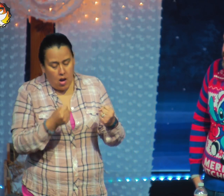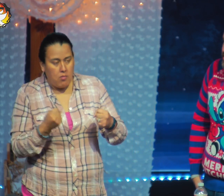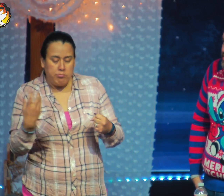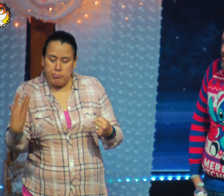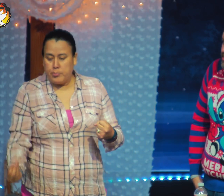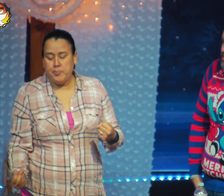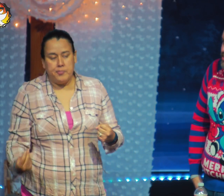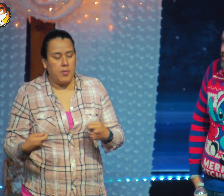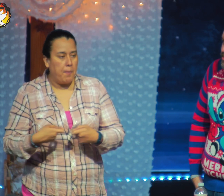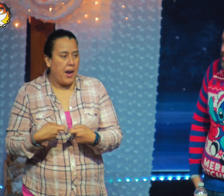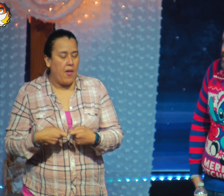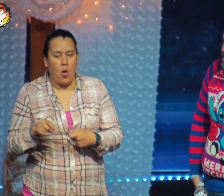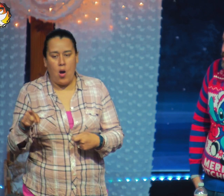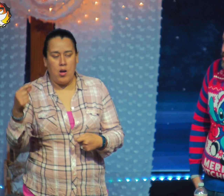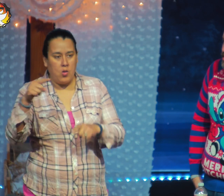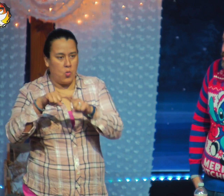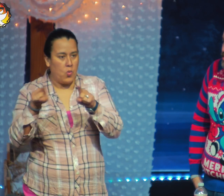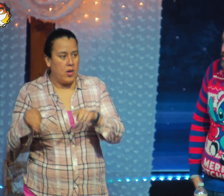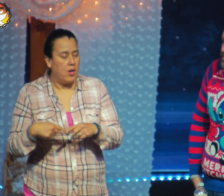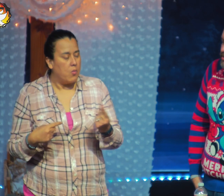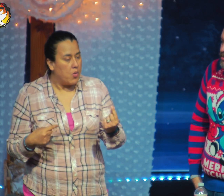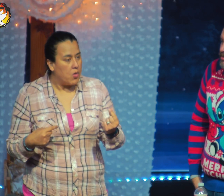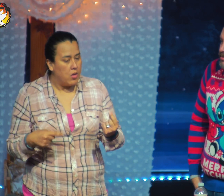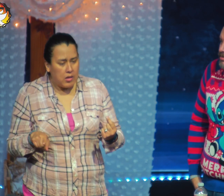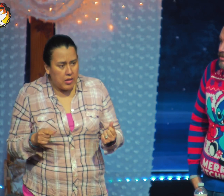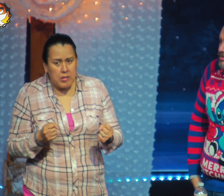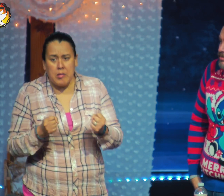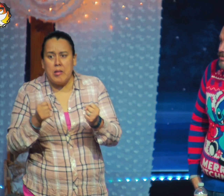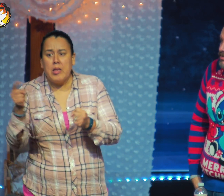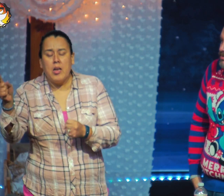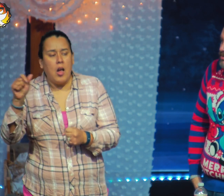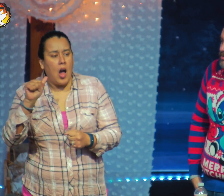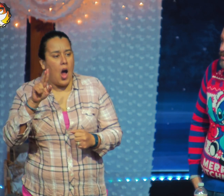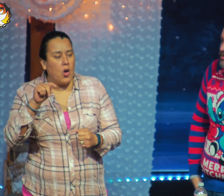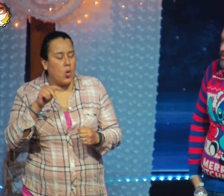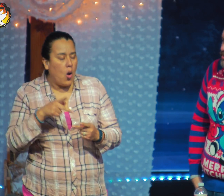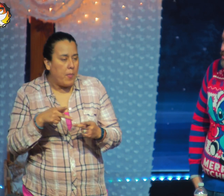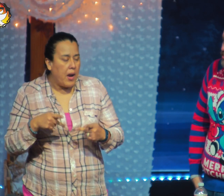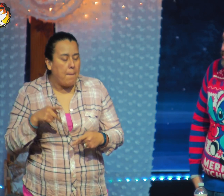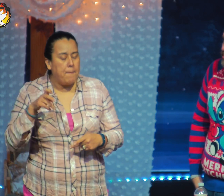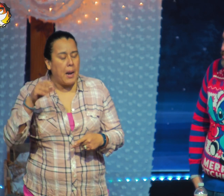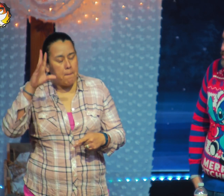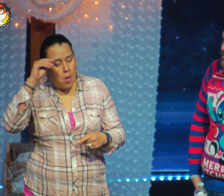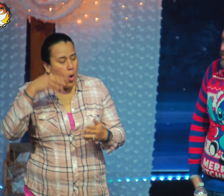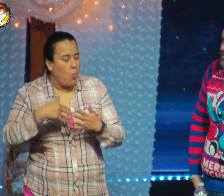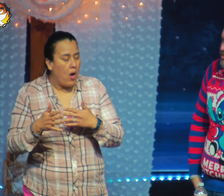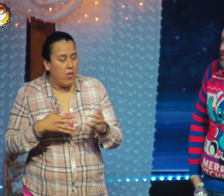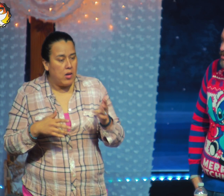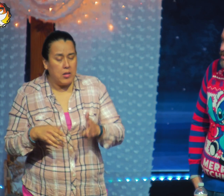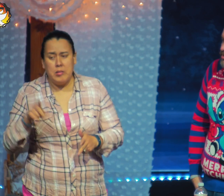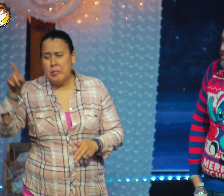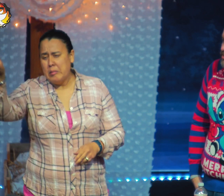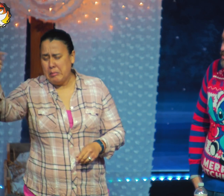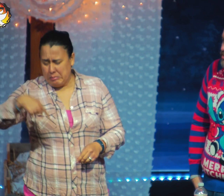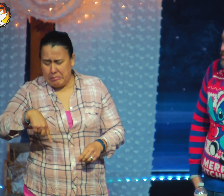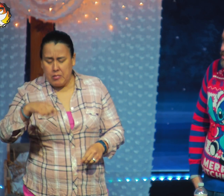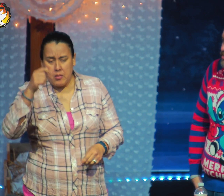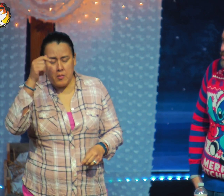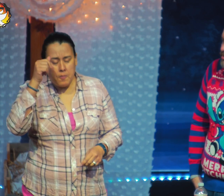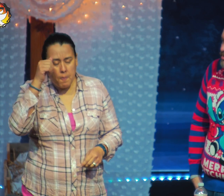When there's a fuse, the fuse box under the hood, when you open your hood, there's F1,